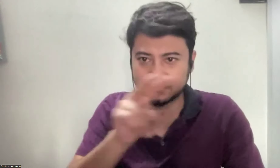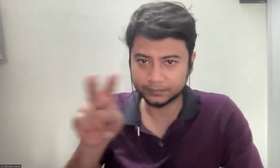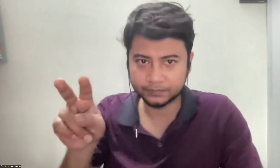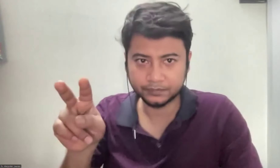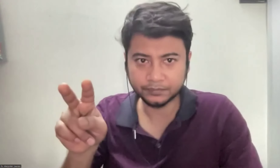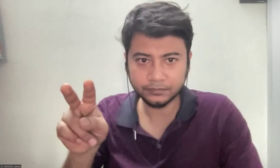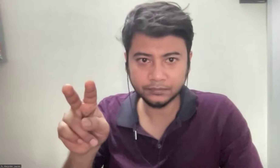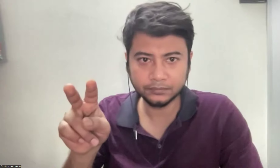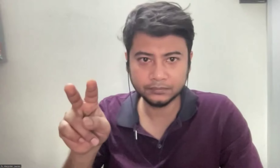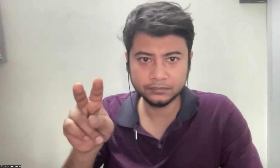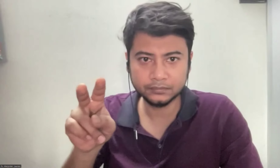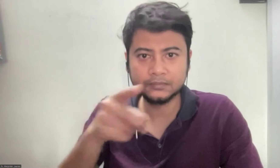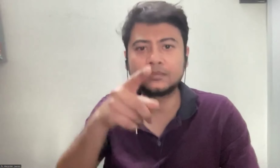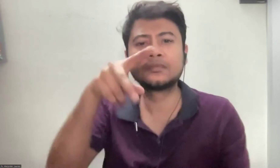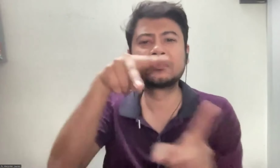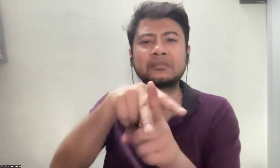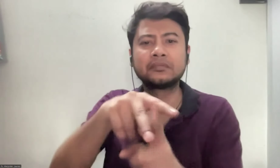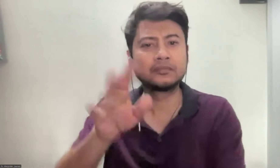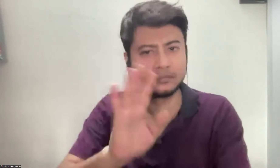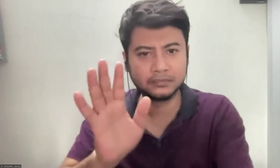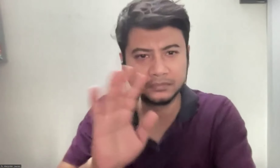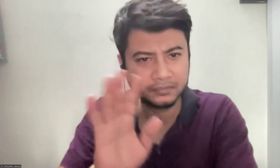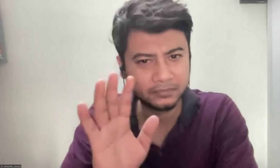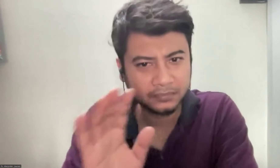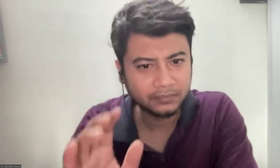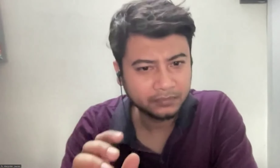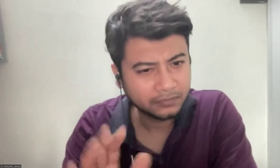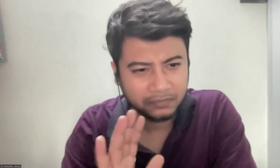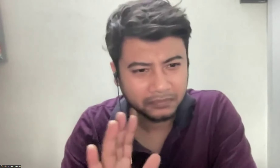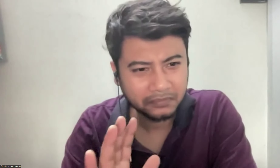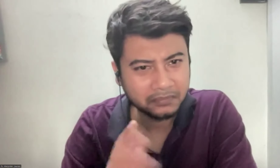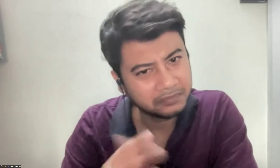ask everybody, should we finish seeing the video?